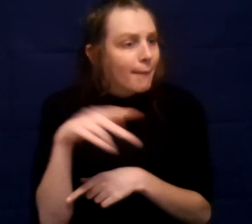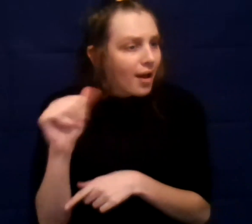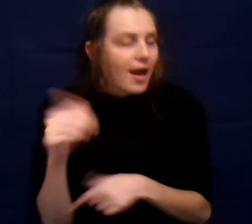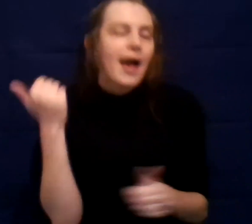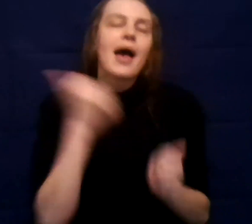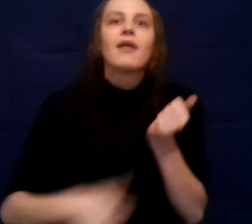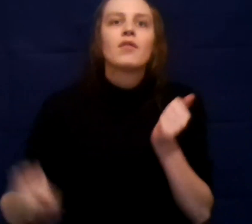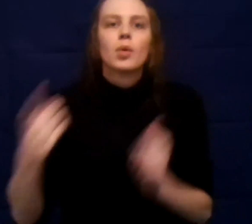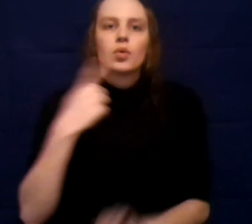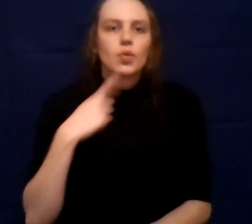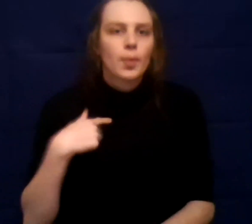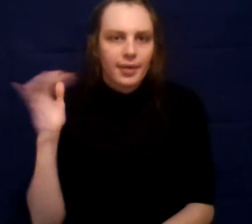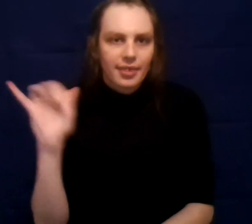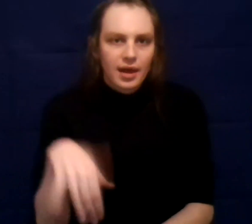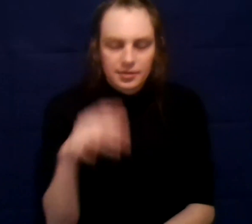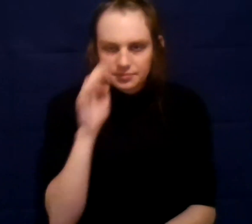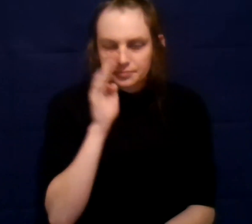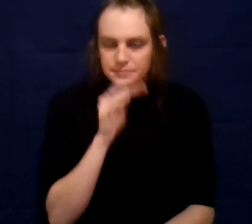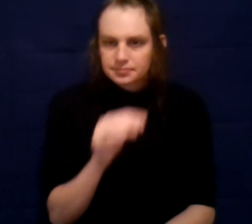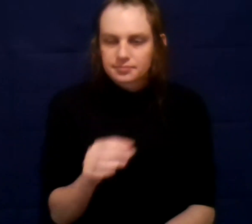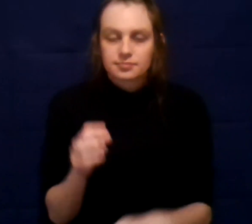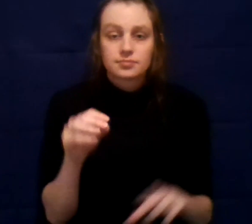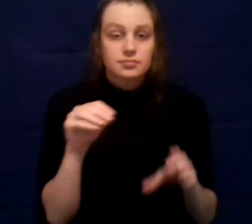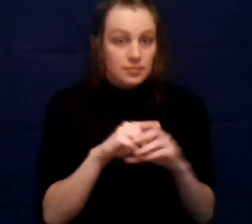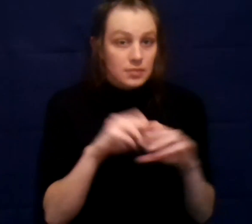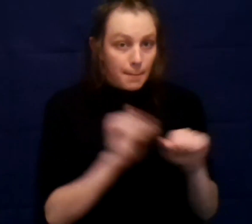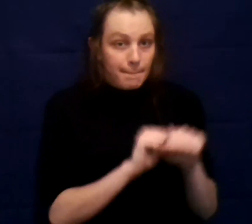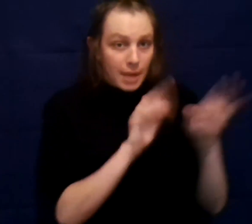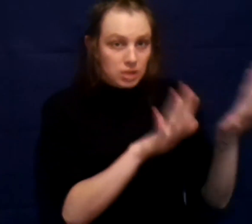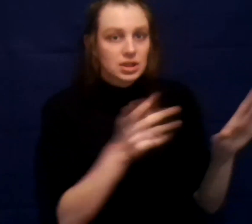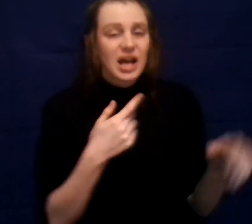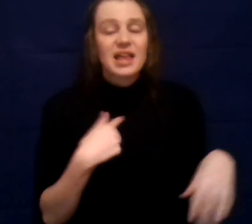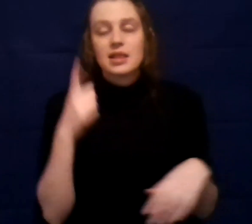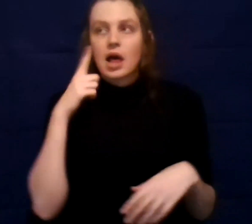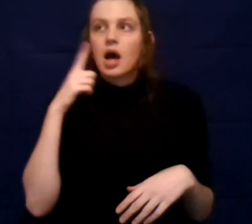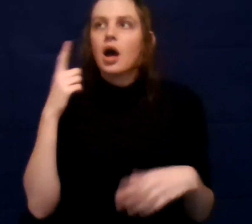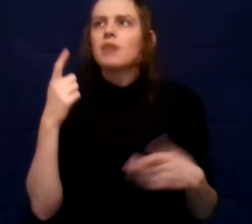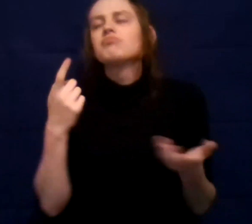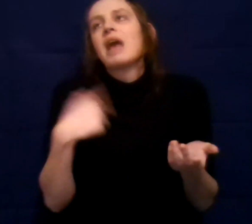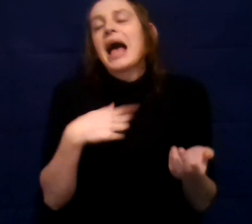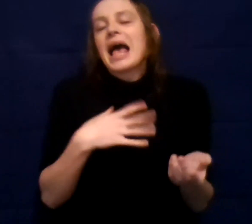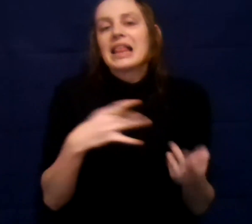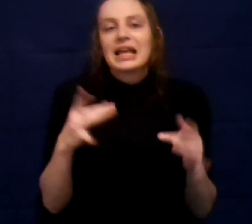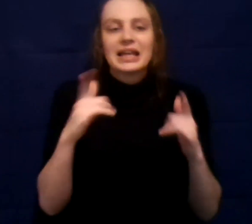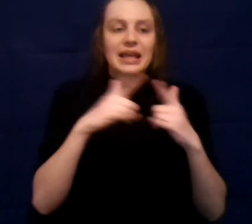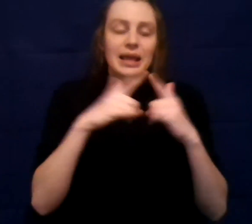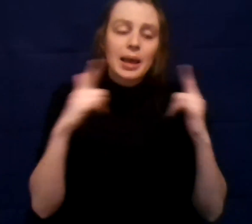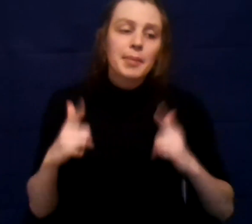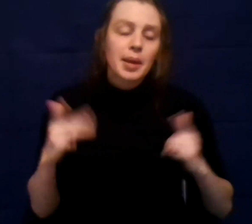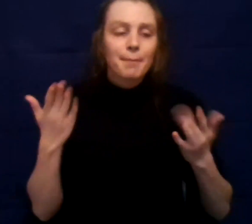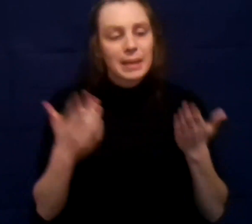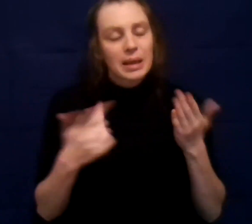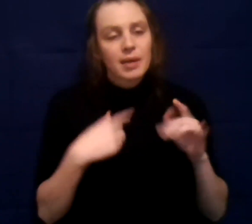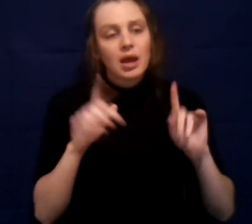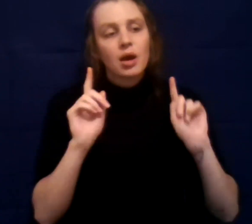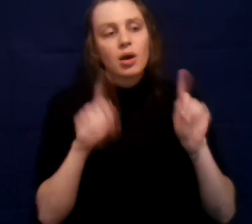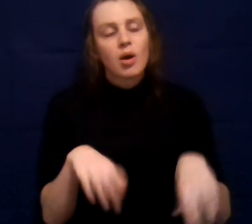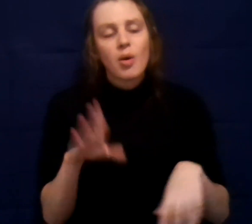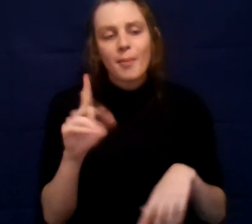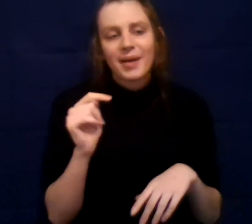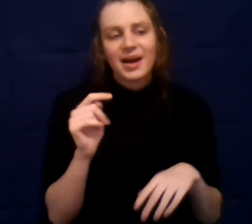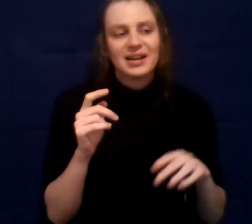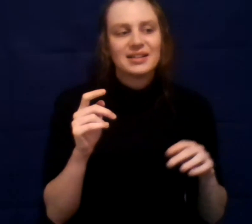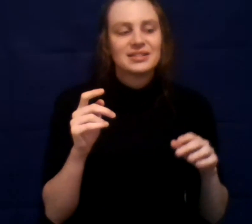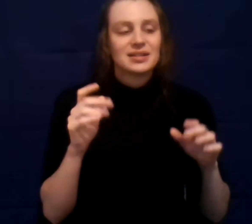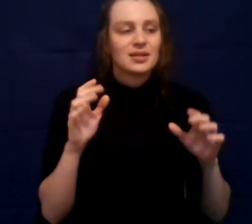the mountain. And I was like, oh, well, I like camping, maybe I'll go, but like big groups aren't my thing.